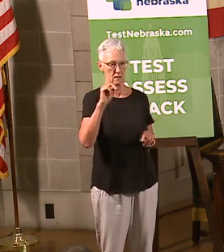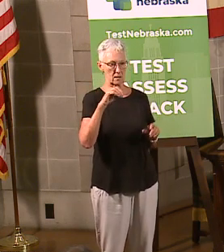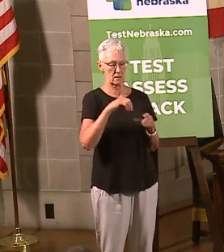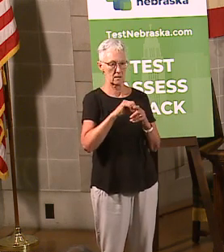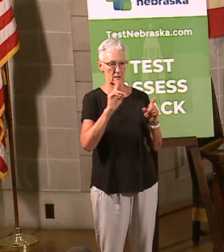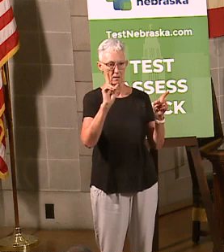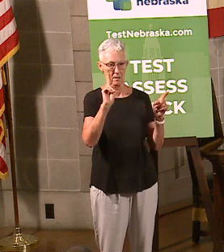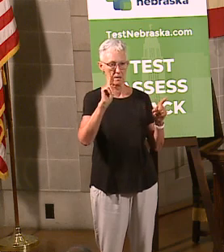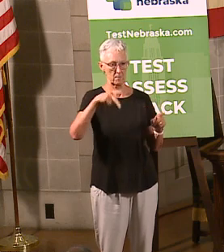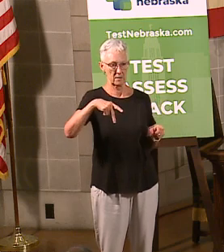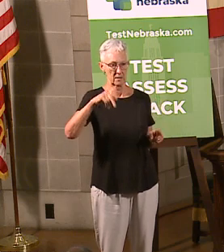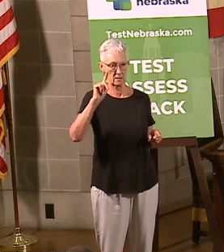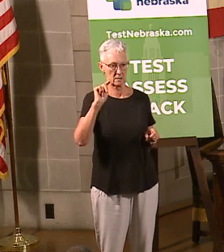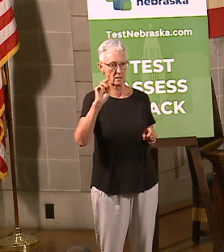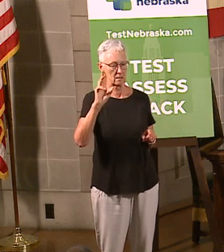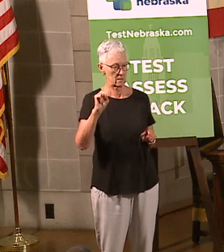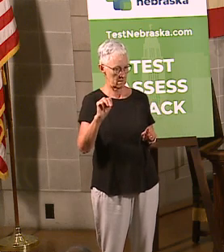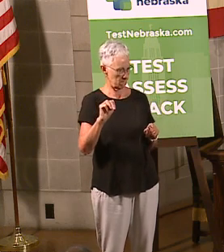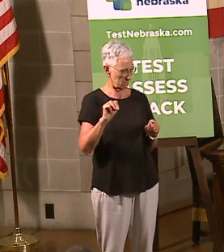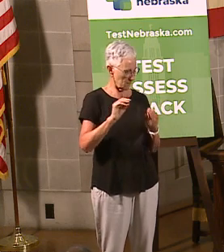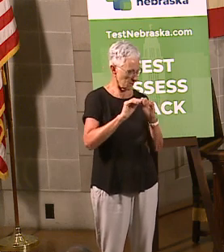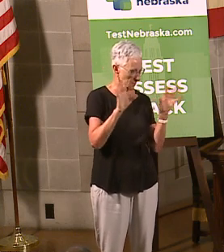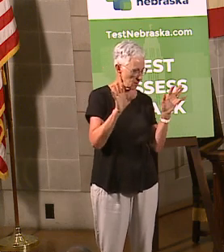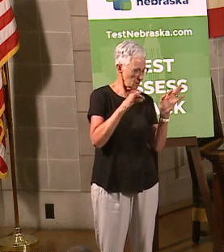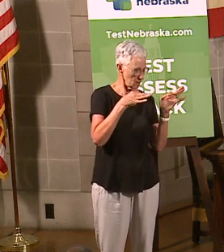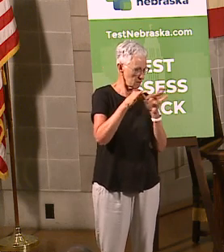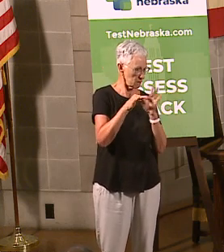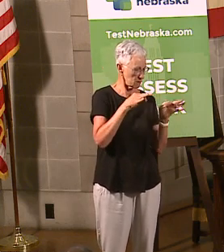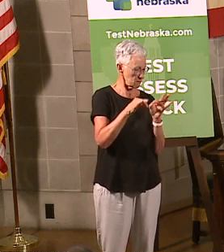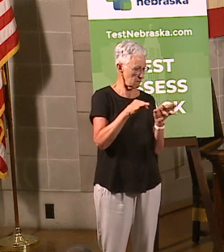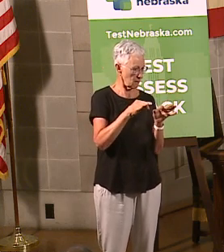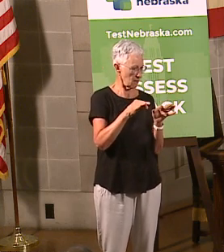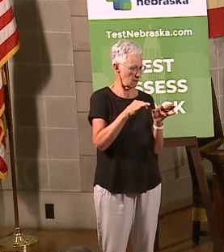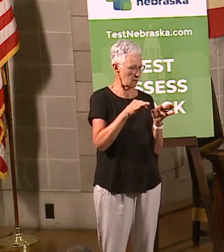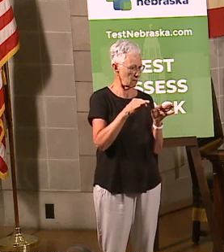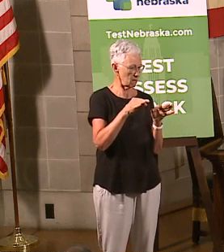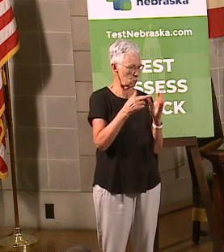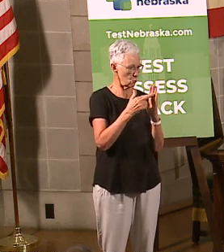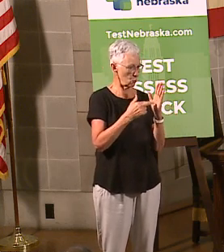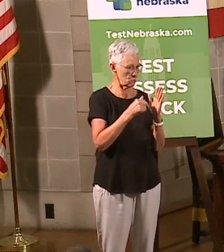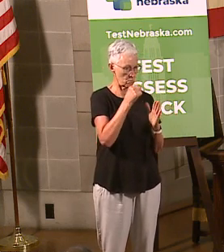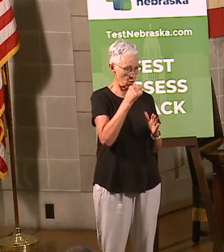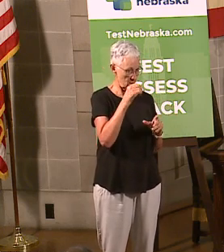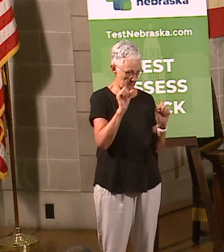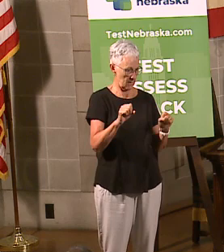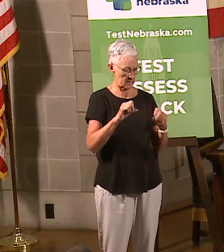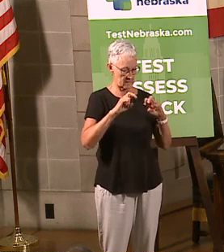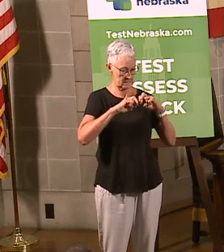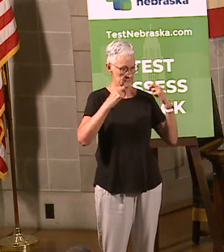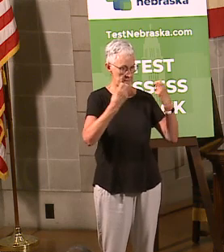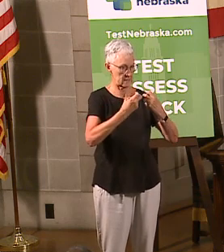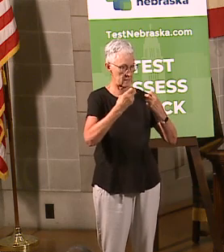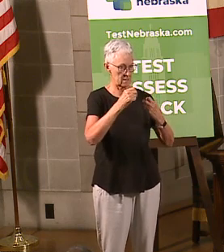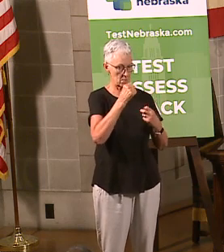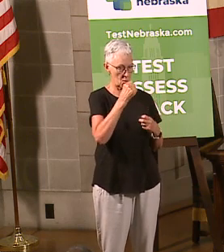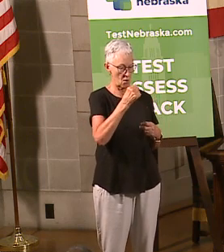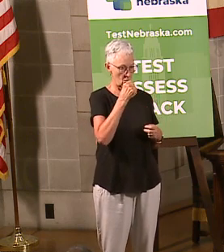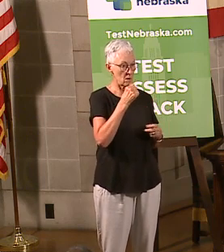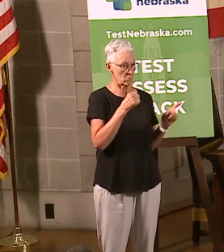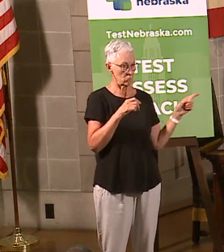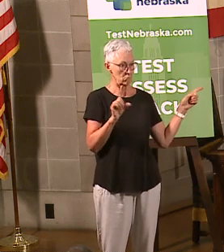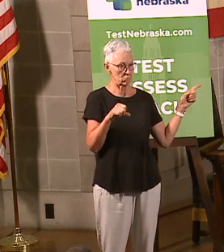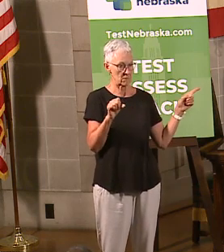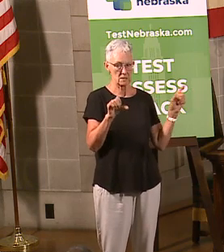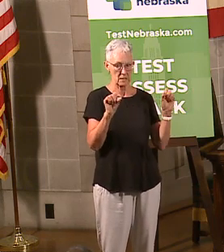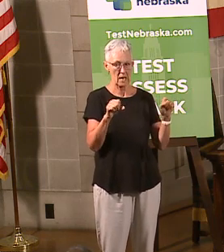if clarify the rules for bars in Douglas County. Can they set up bar tops? The answer is yes. And under phase 3, they will be able to consume food at those bar tops